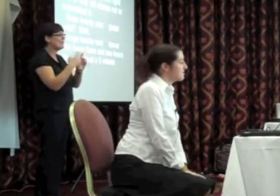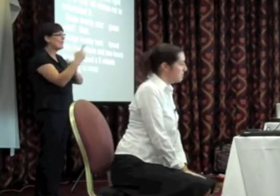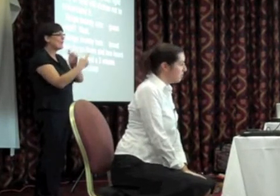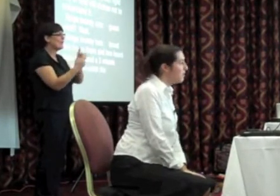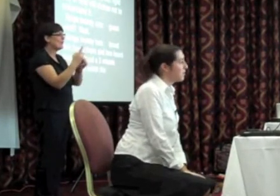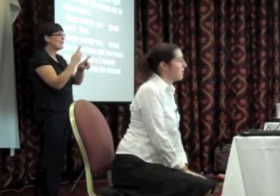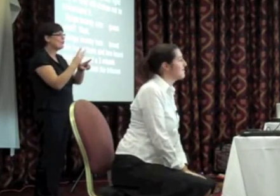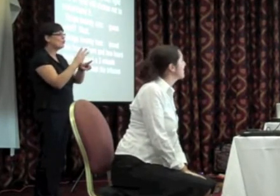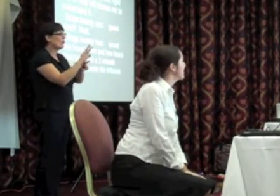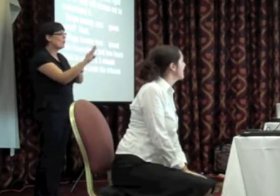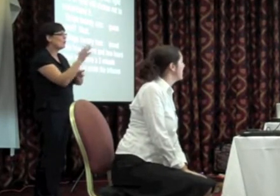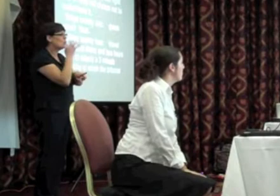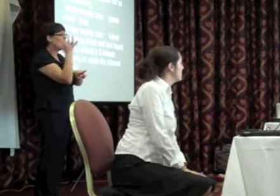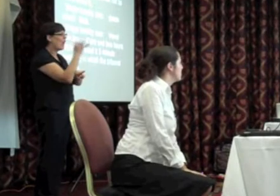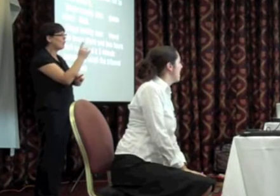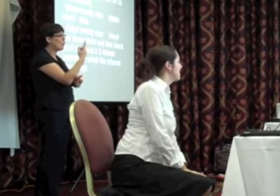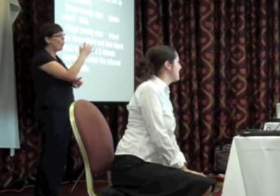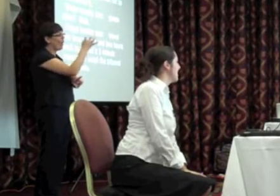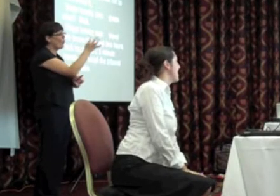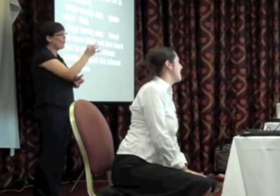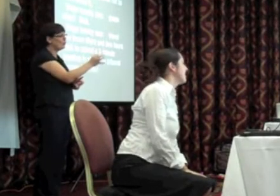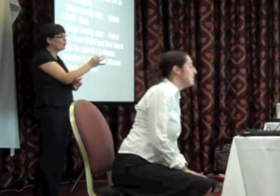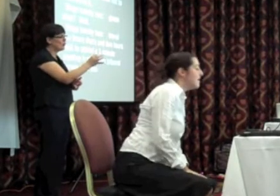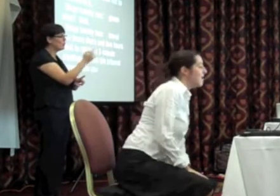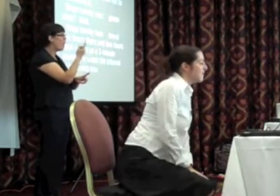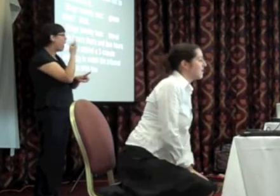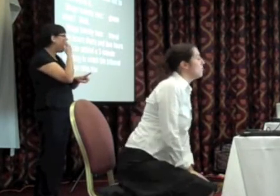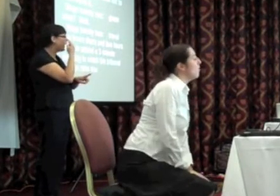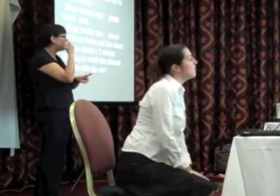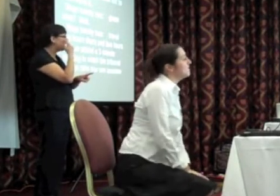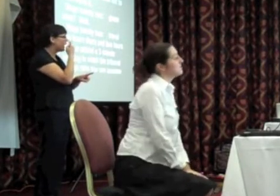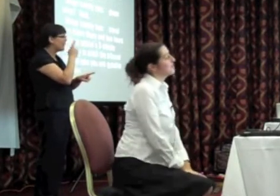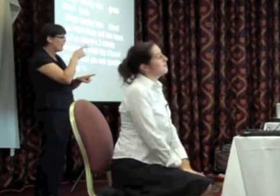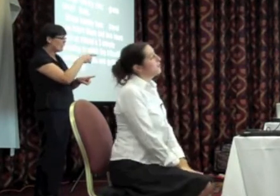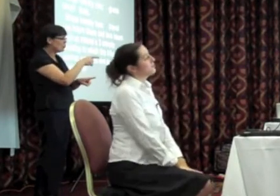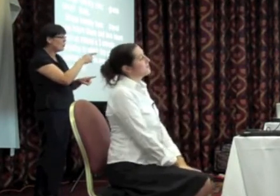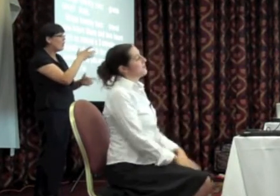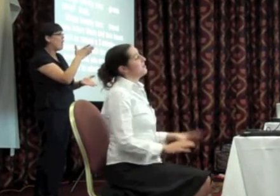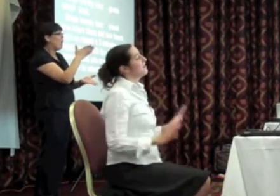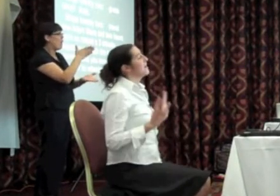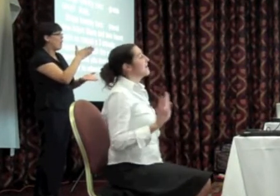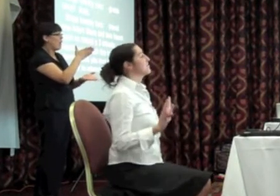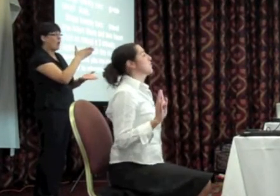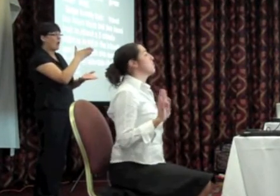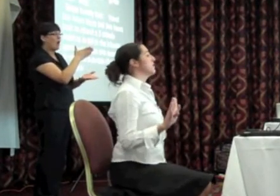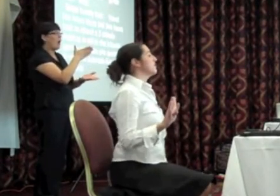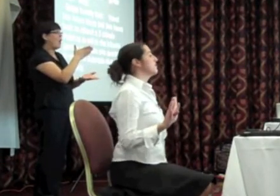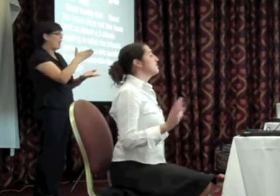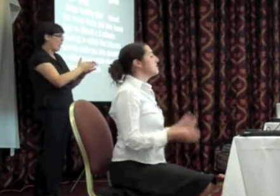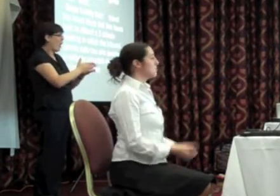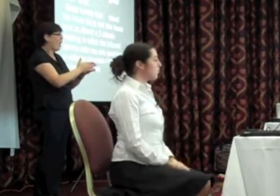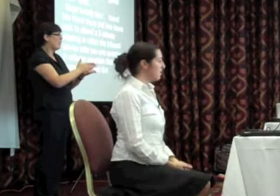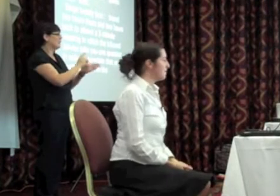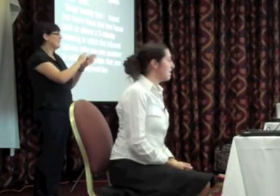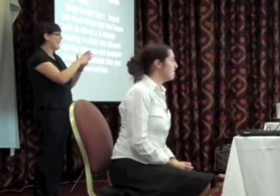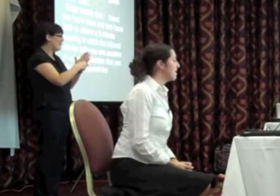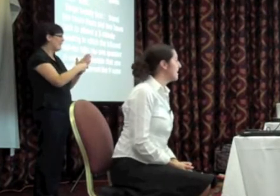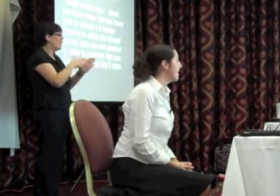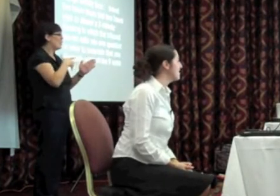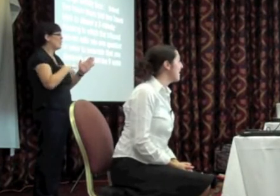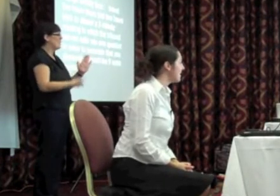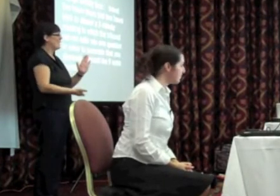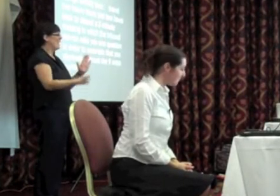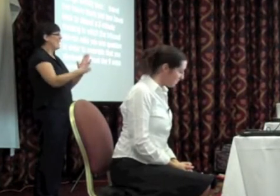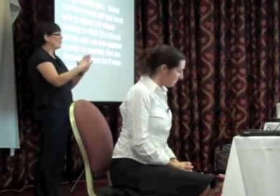service asks you one question in order to ascertain that you obviously warrant the 9 extra points to qualify